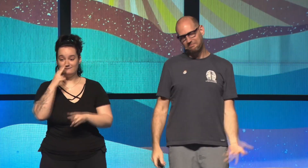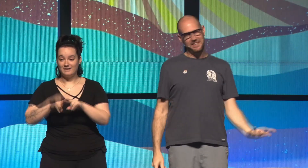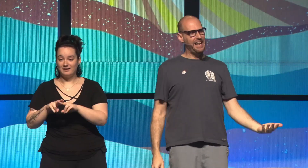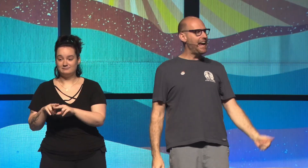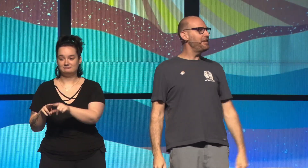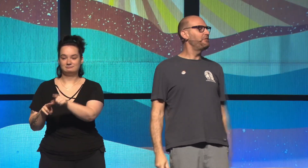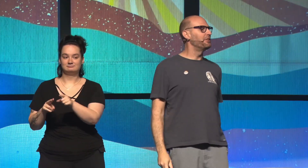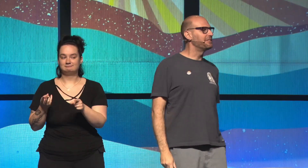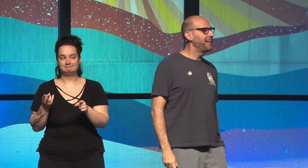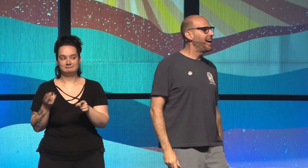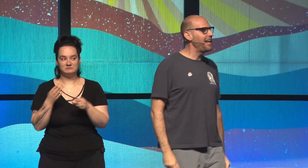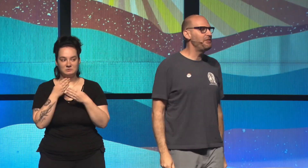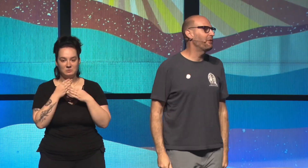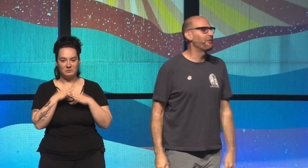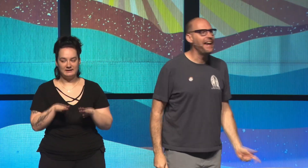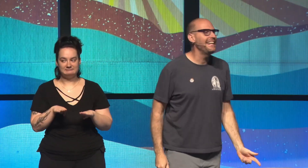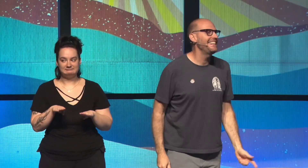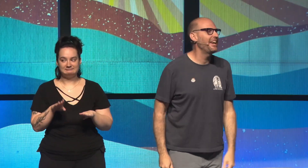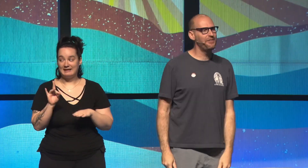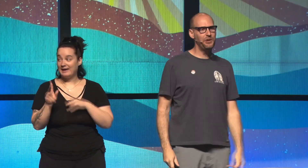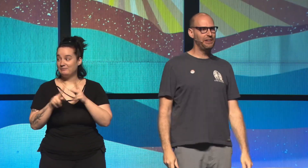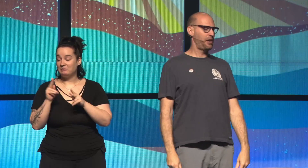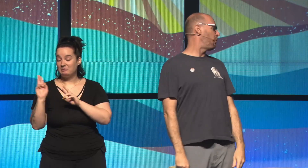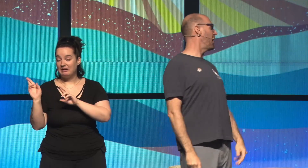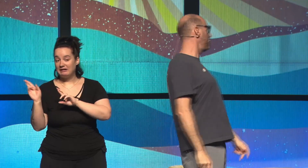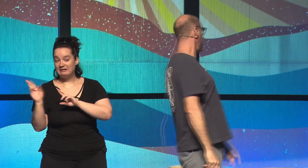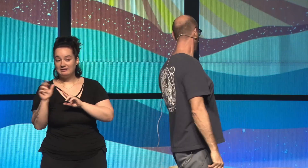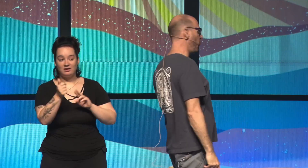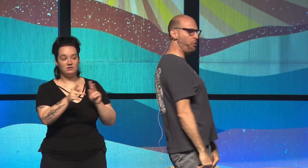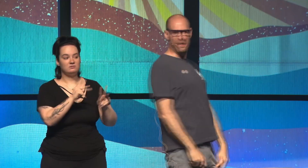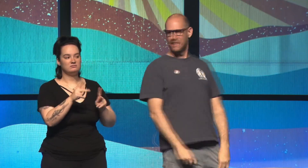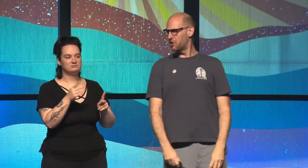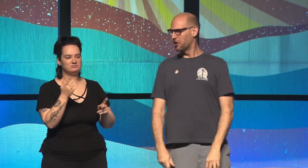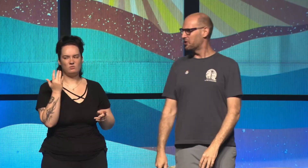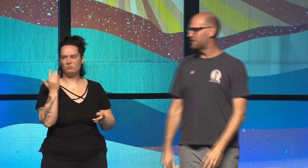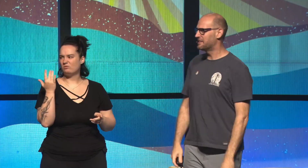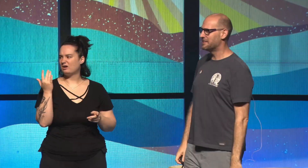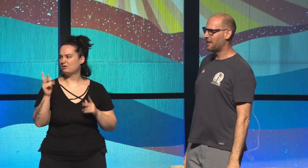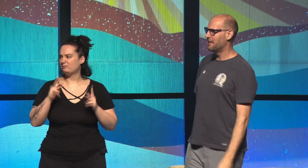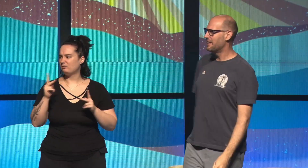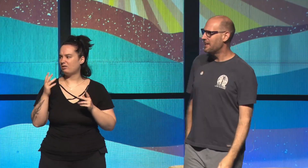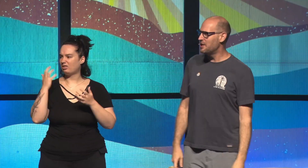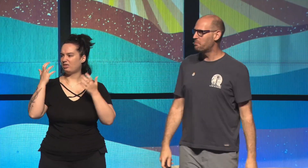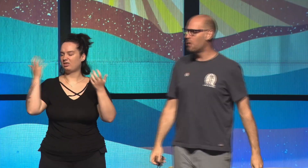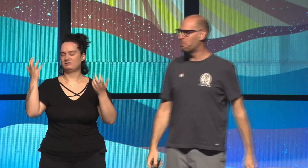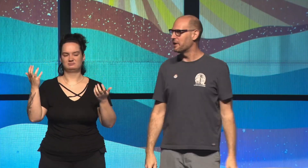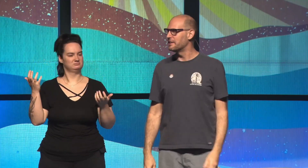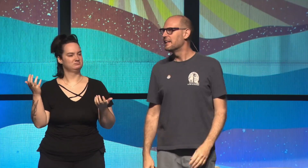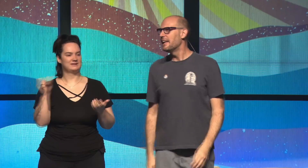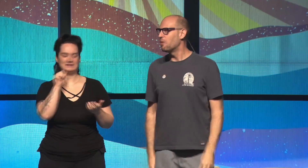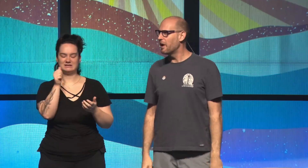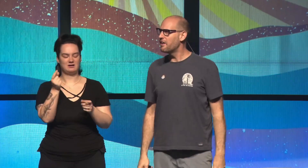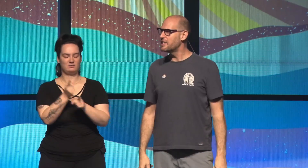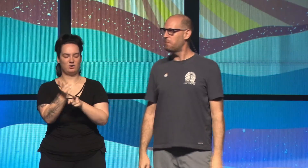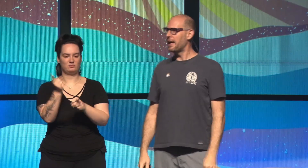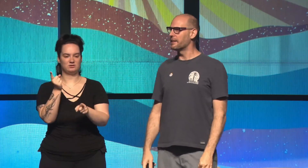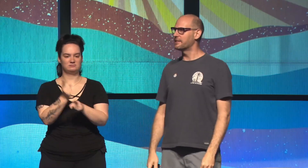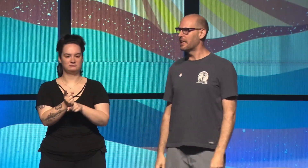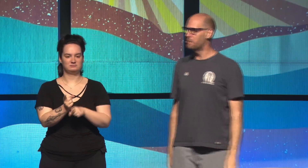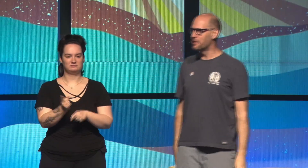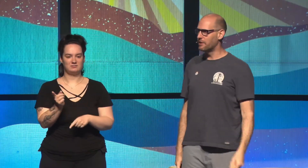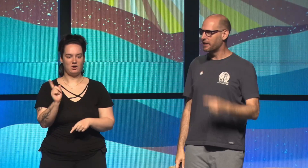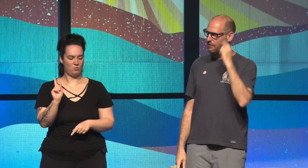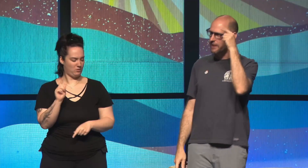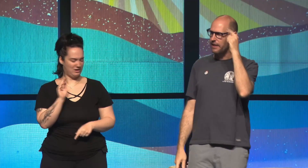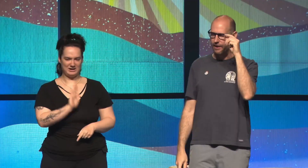Okay, I think 8 of you. 8 of you are ready. The other of you are like, why are people whooping at church? This is inappropriate. And where are his pants?